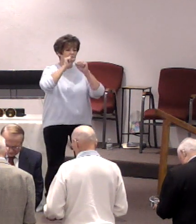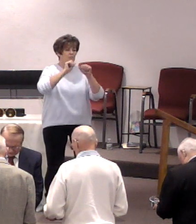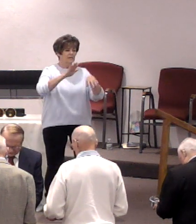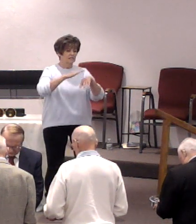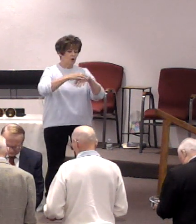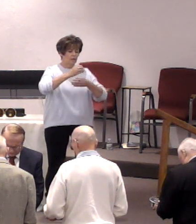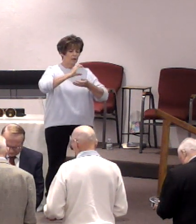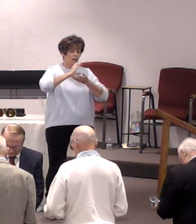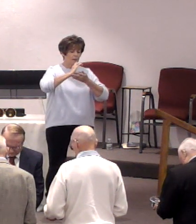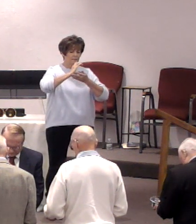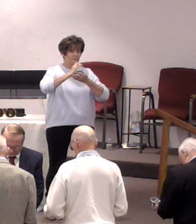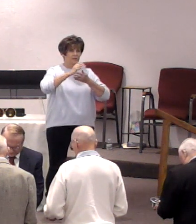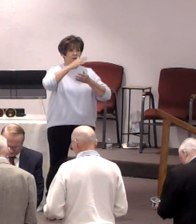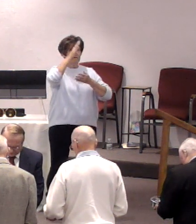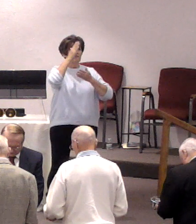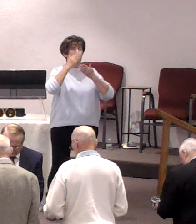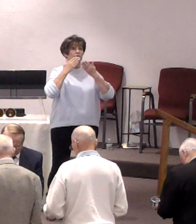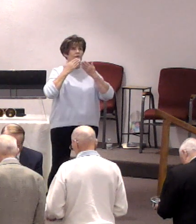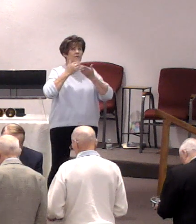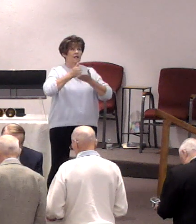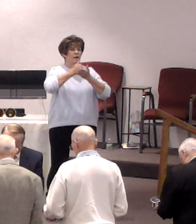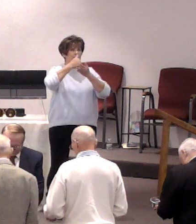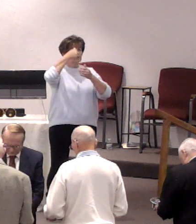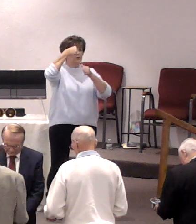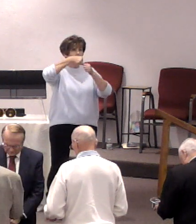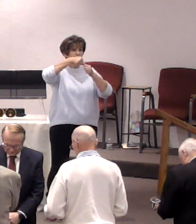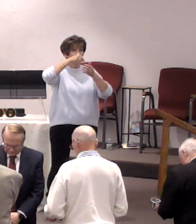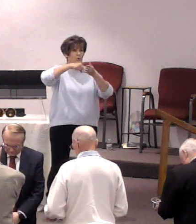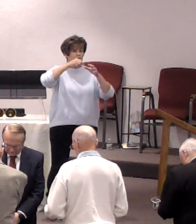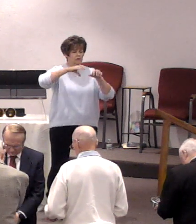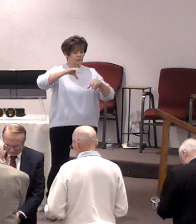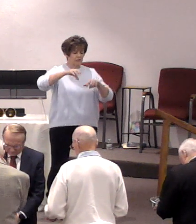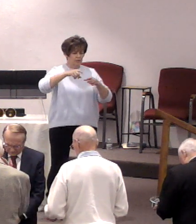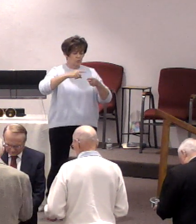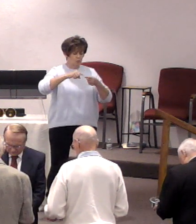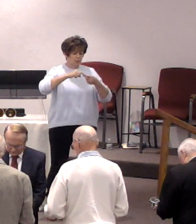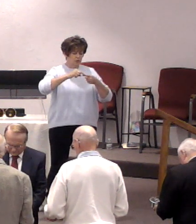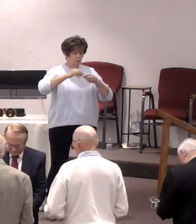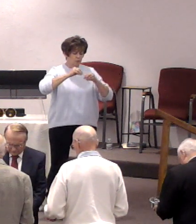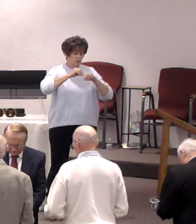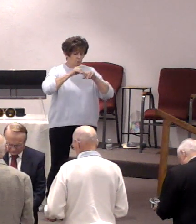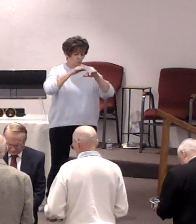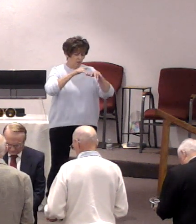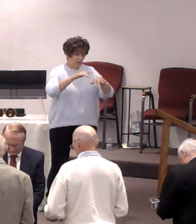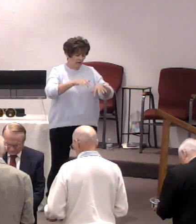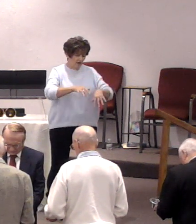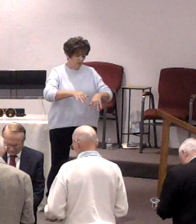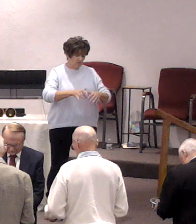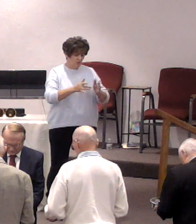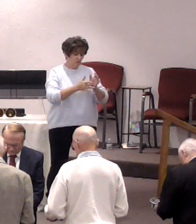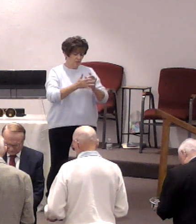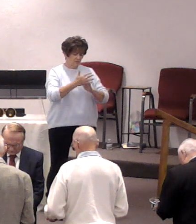Father, thank you for the opportunity to recognize what you did for us as you poured out your son's blood in order